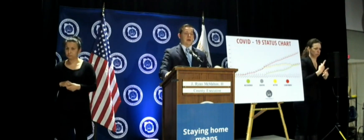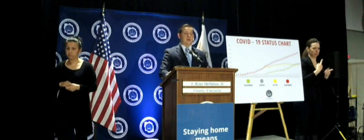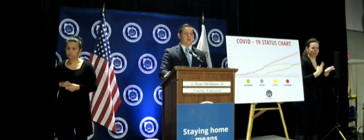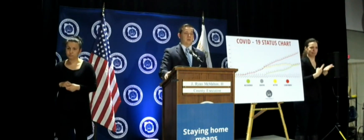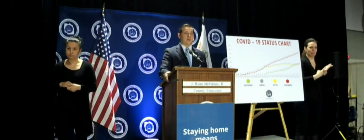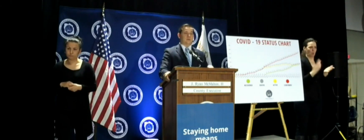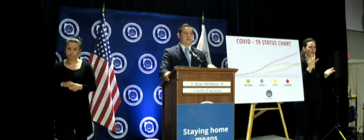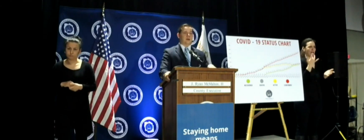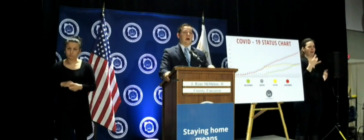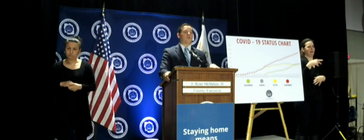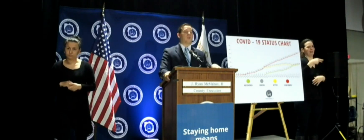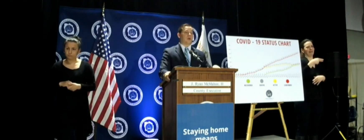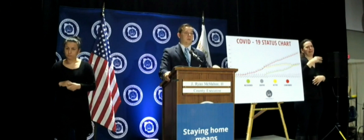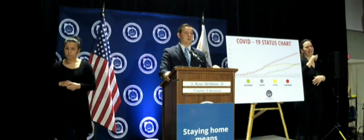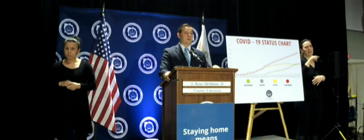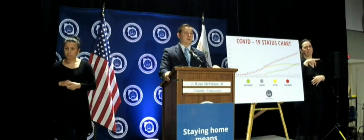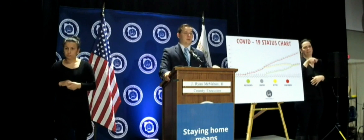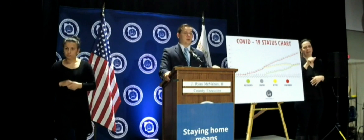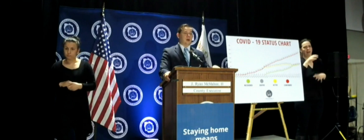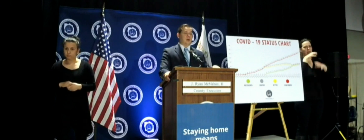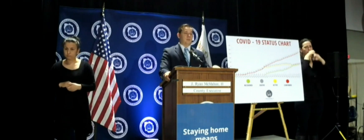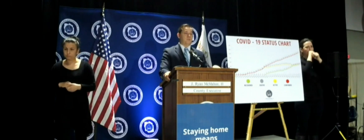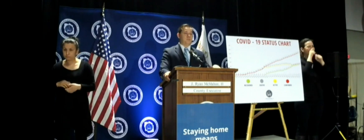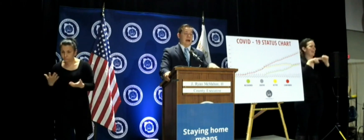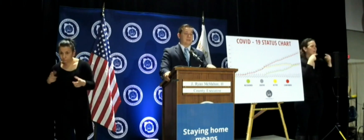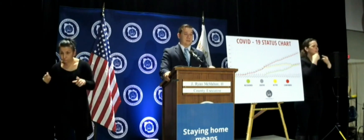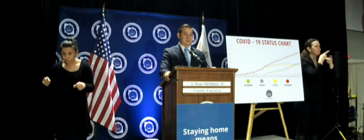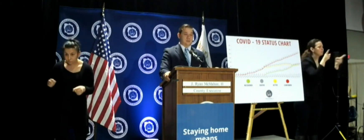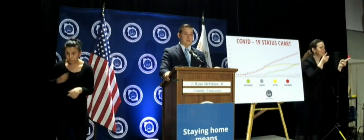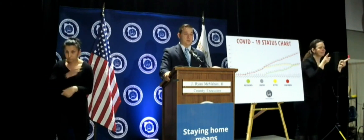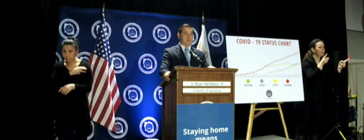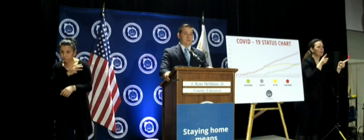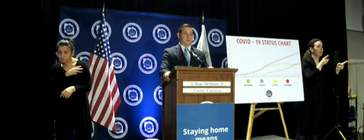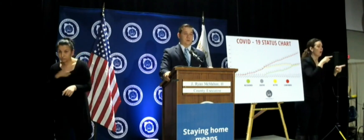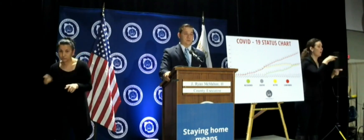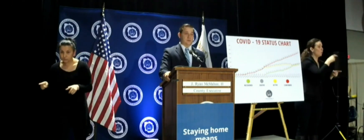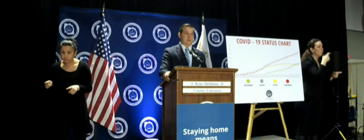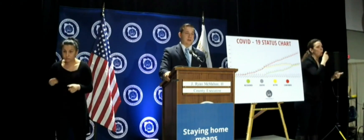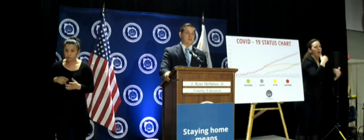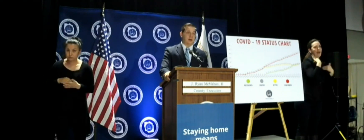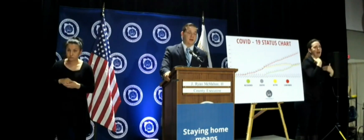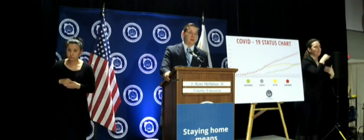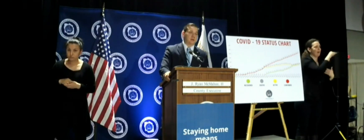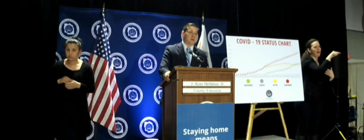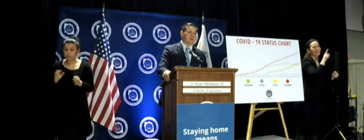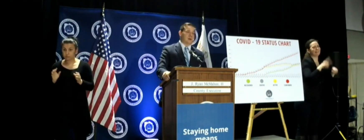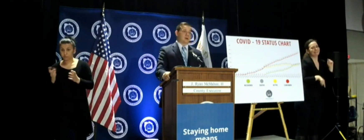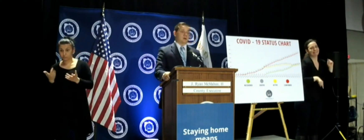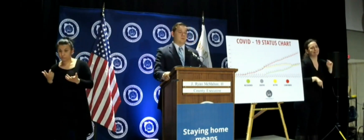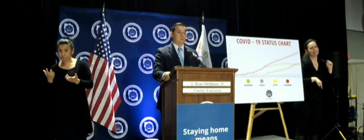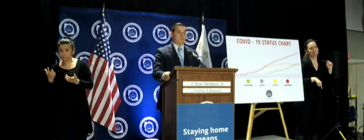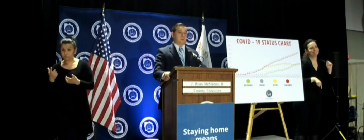So we have to let our health department box in the situation first, identify,